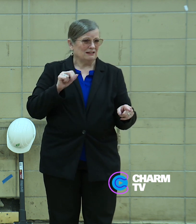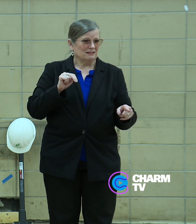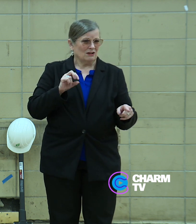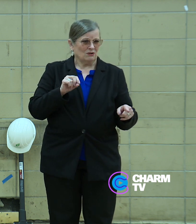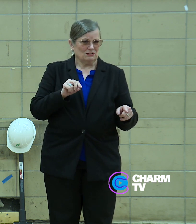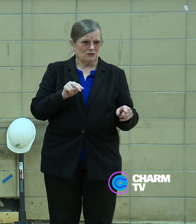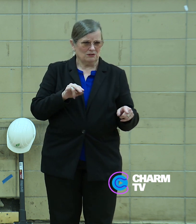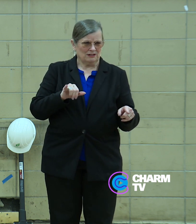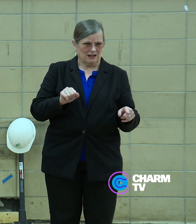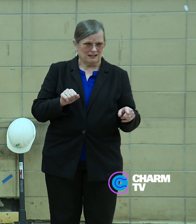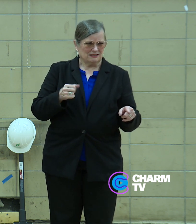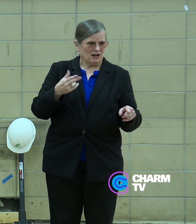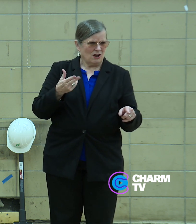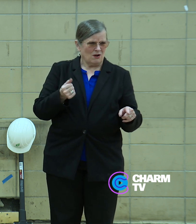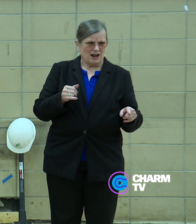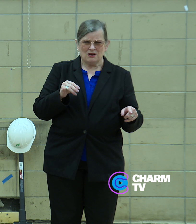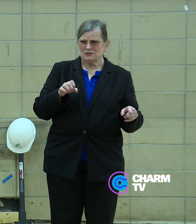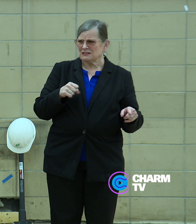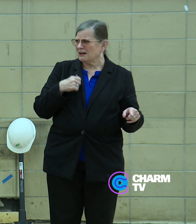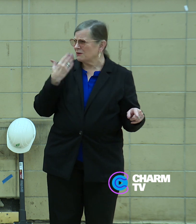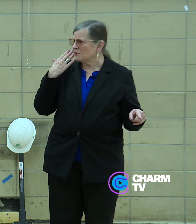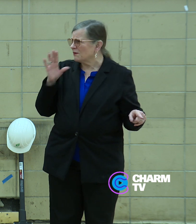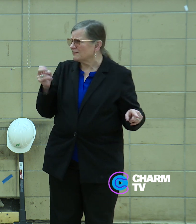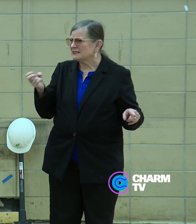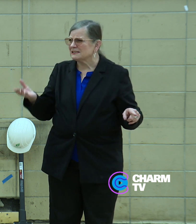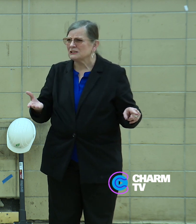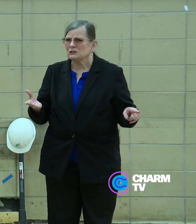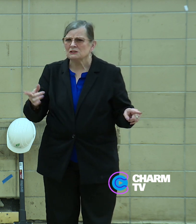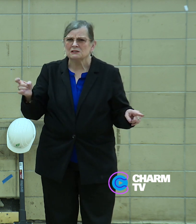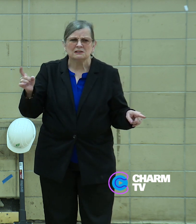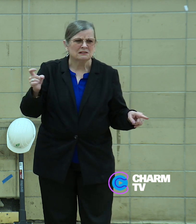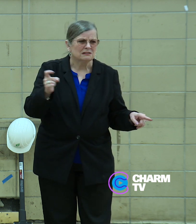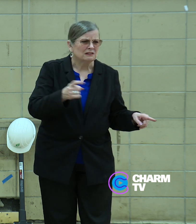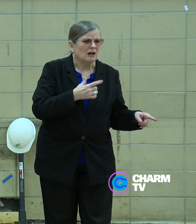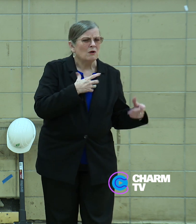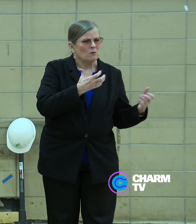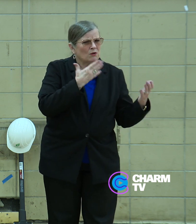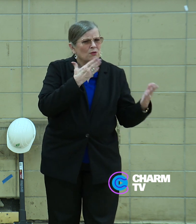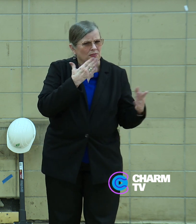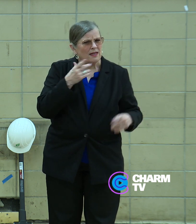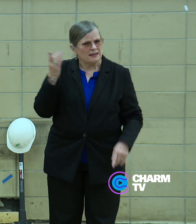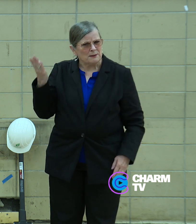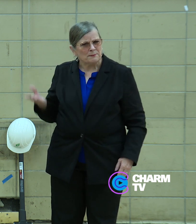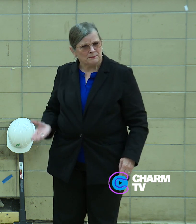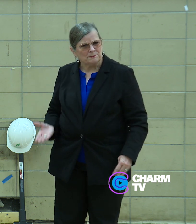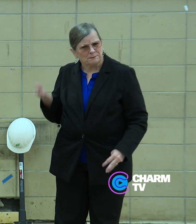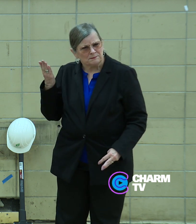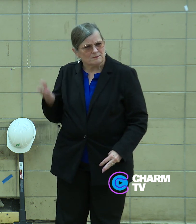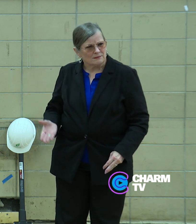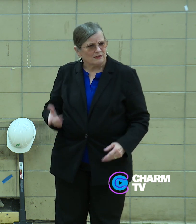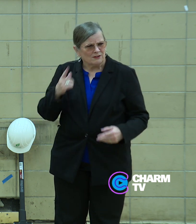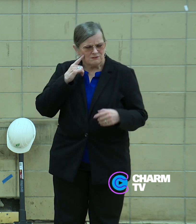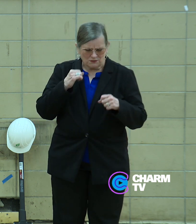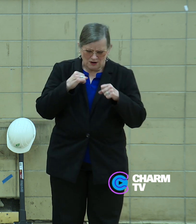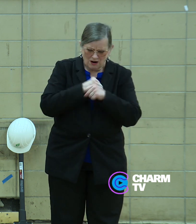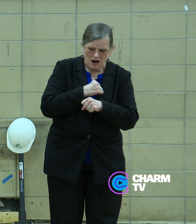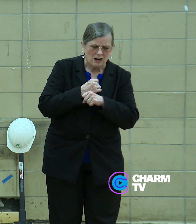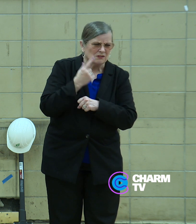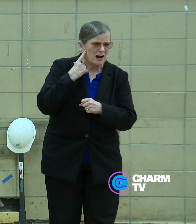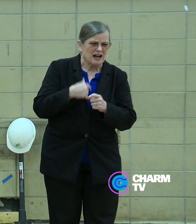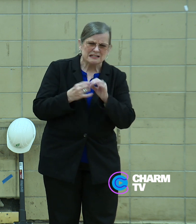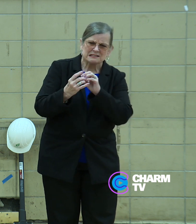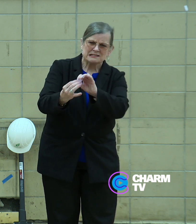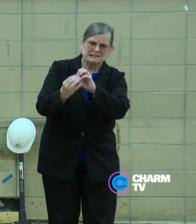don't know if he's here or not yet, but I certainly want to thank him who fought for us, stood in the